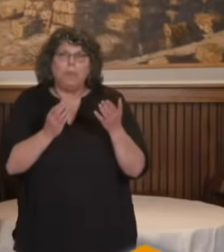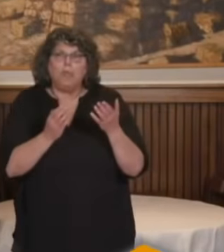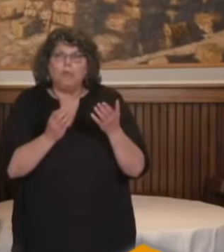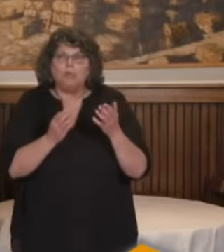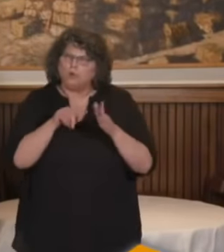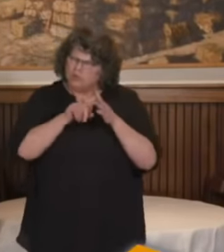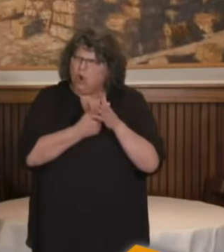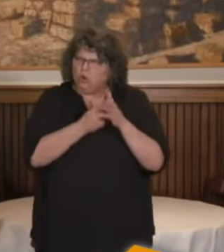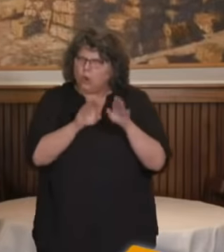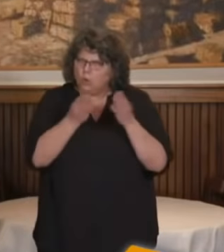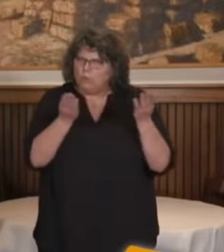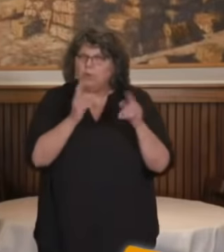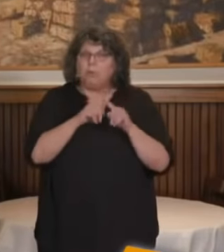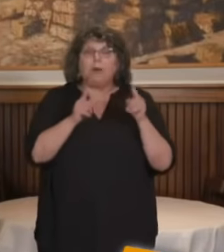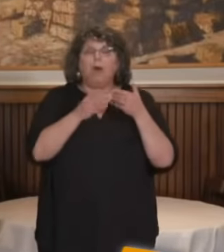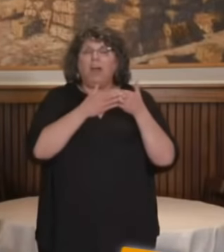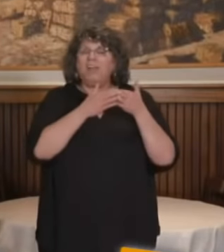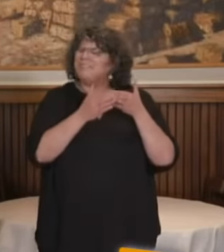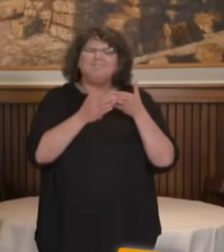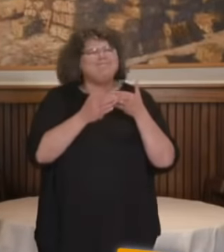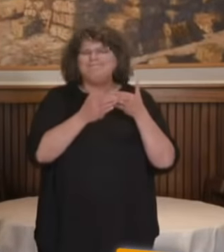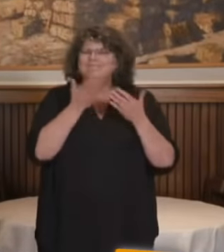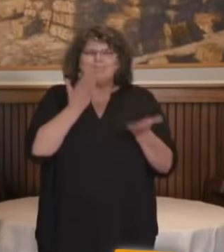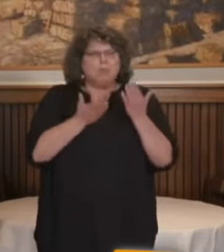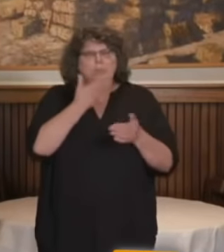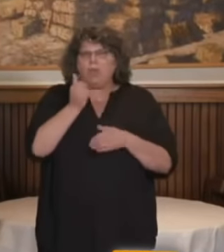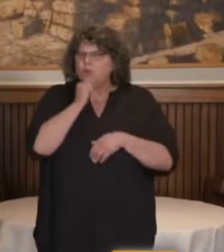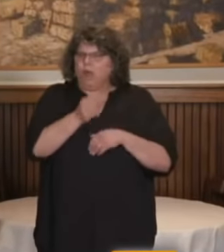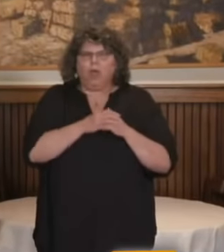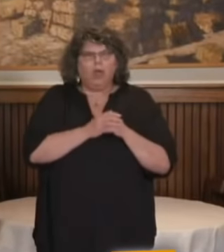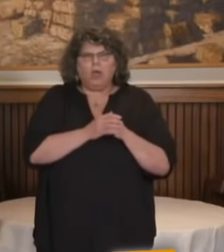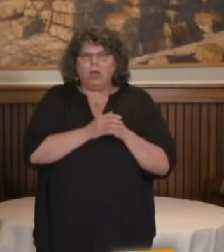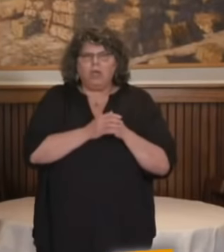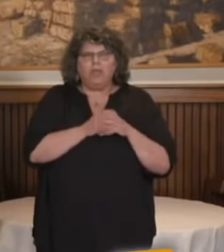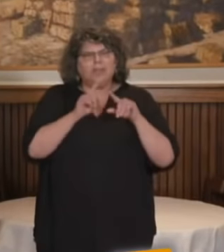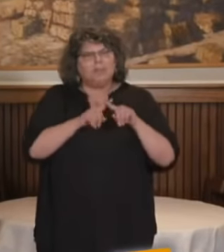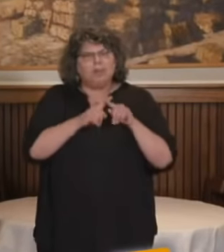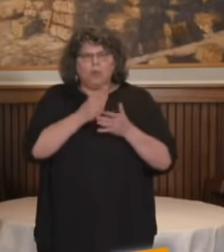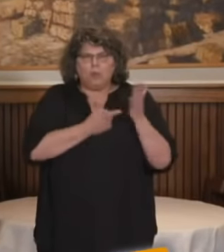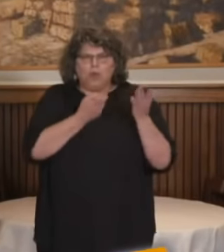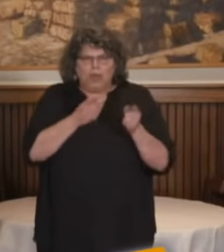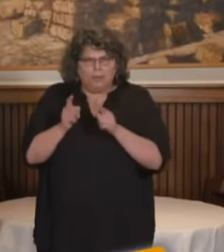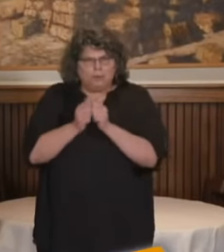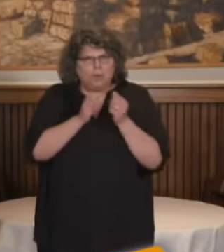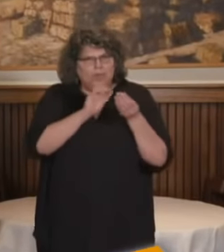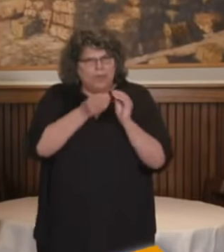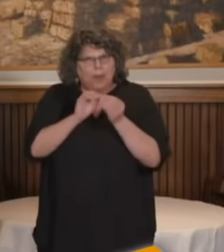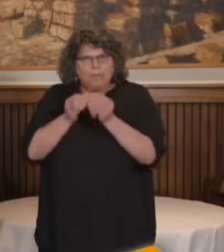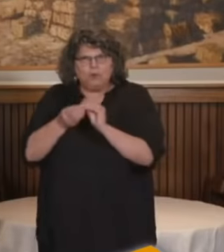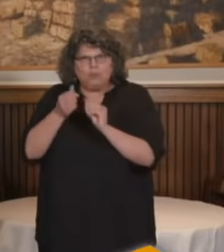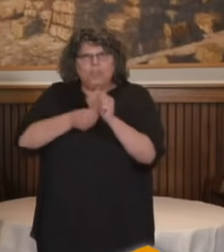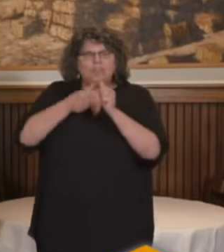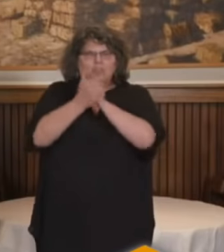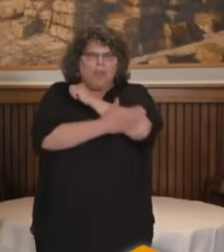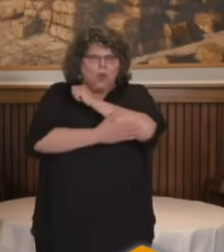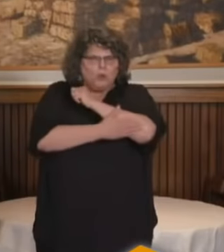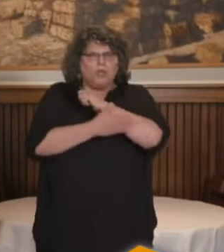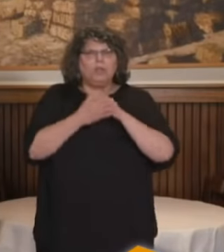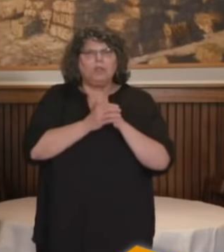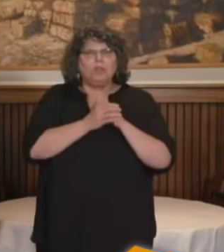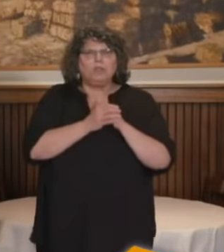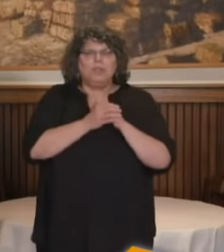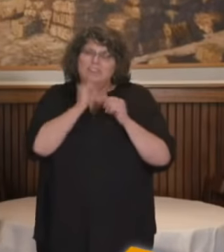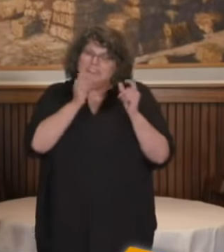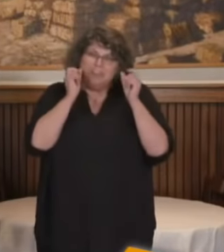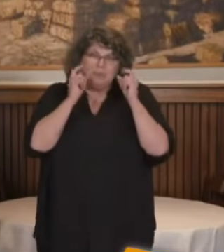we move forward, that may not be the case, depending on trend lines. It's not surprising, but